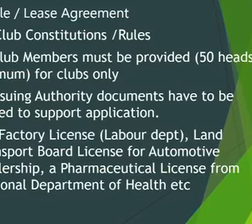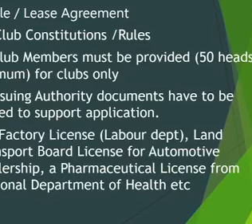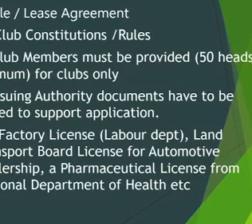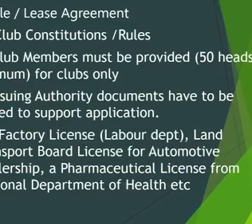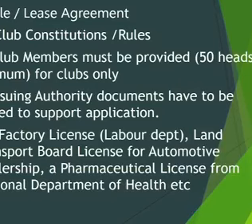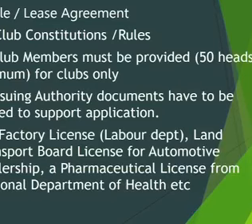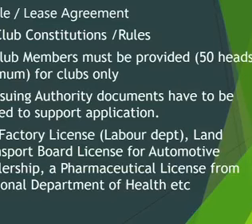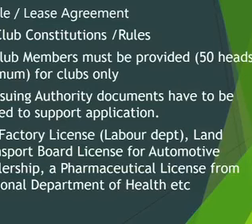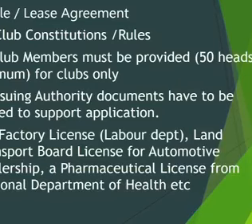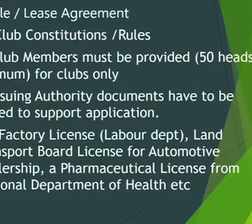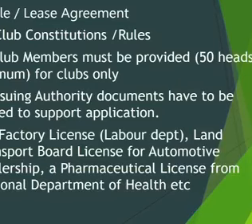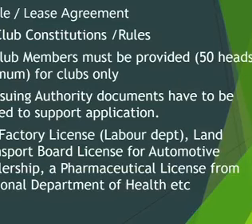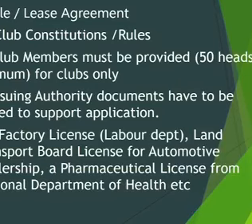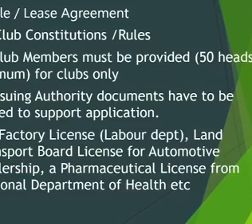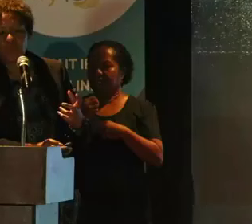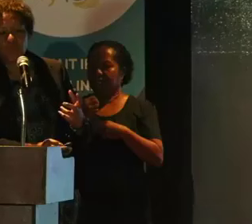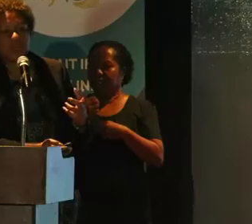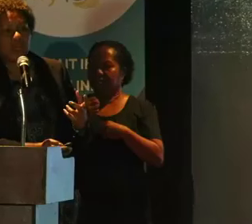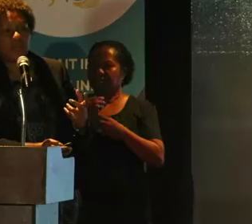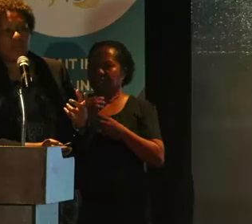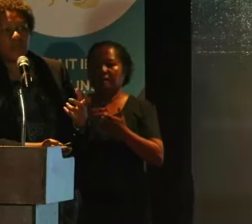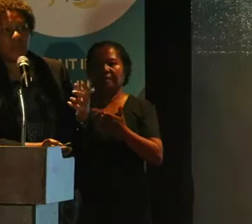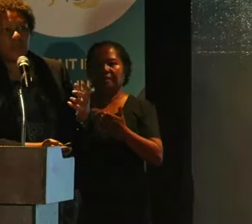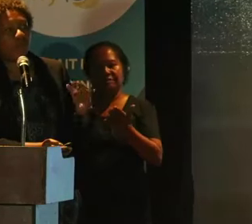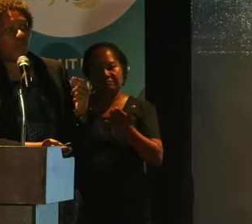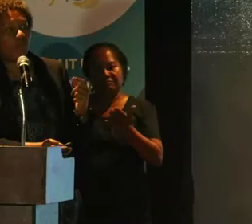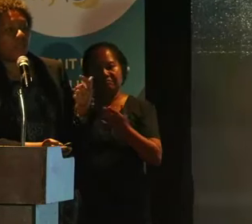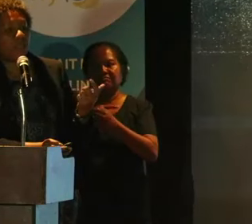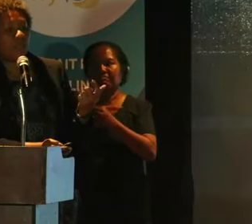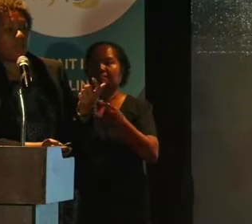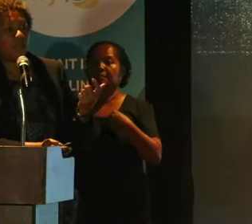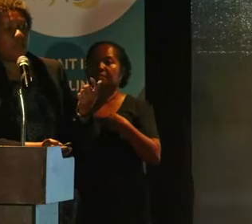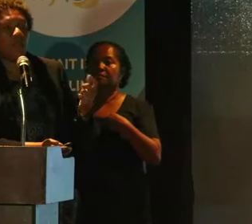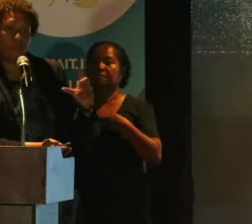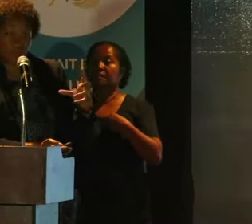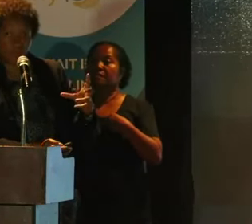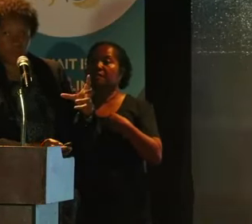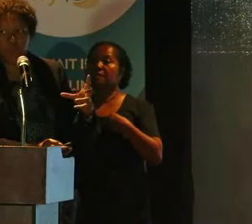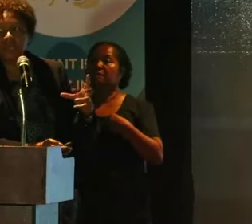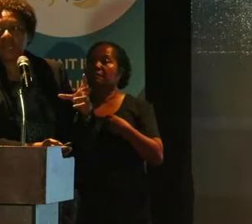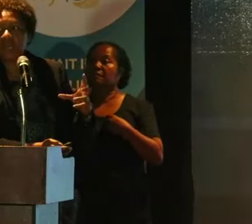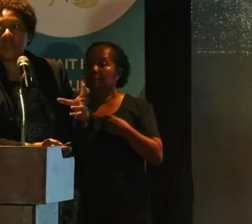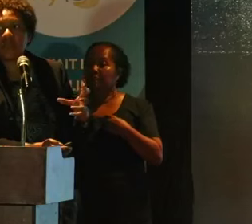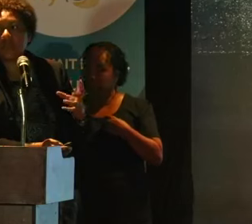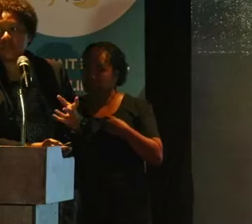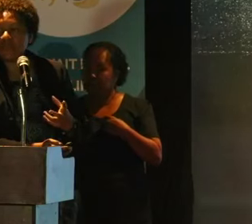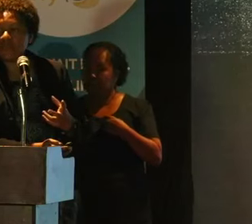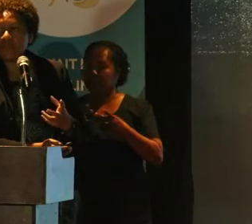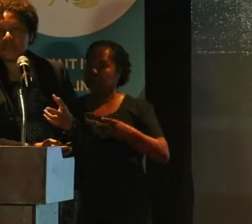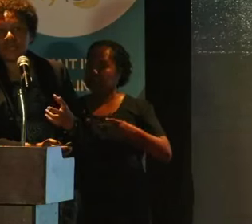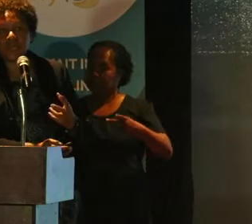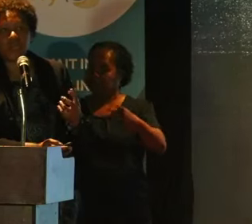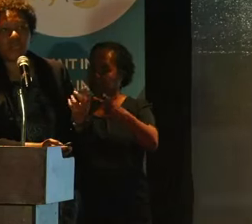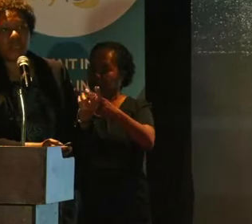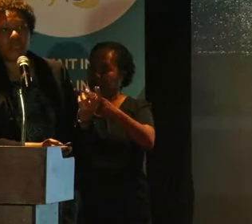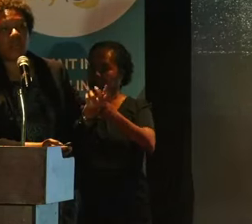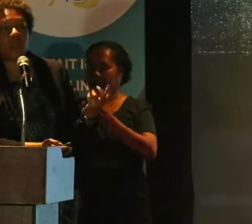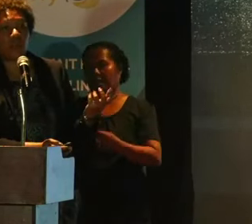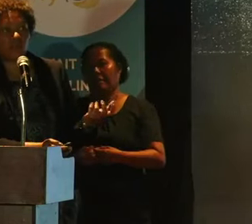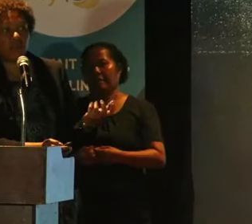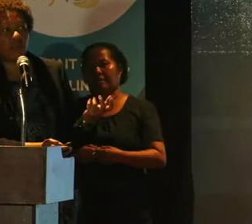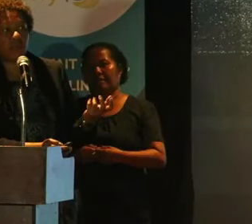settlement. Our requirements at the moment are you have to be, your property has to have a property description, and you